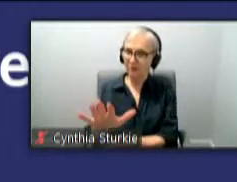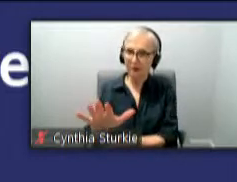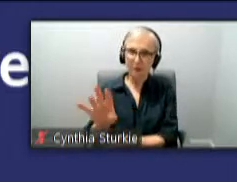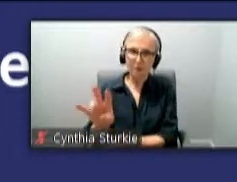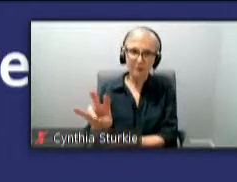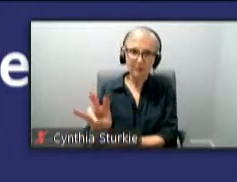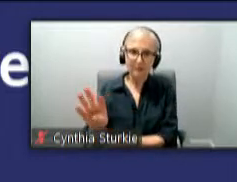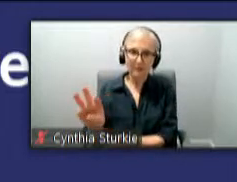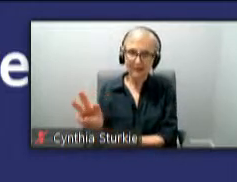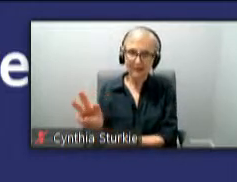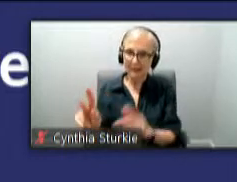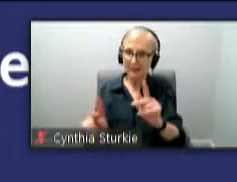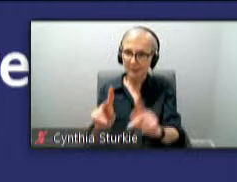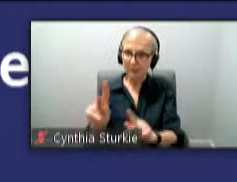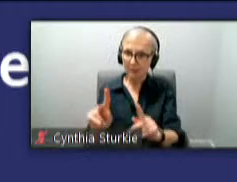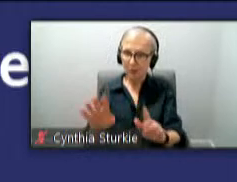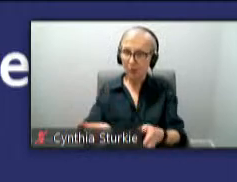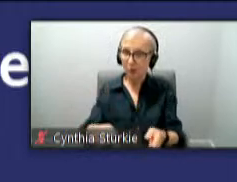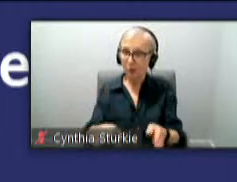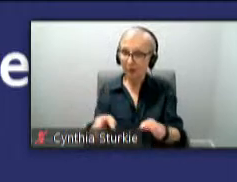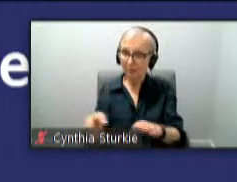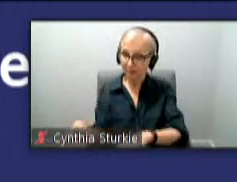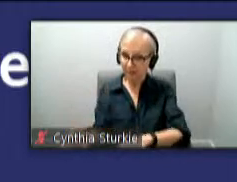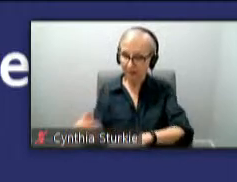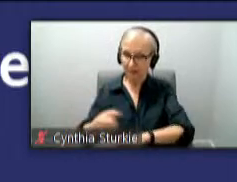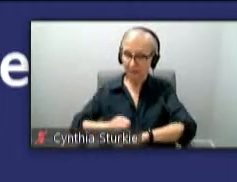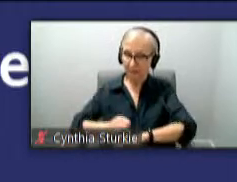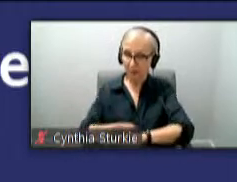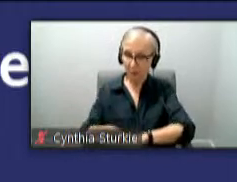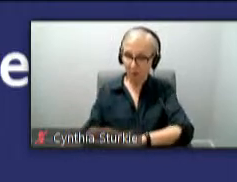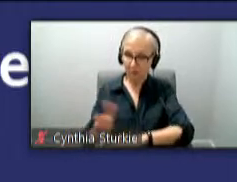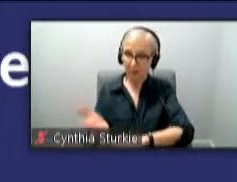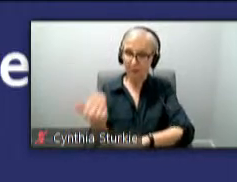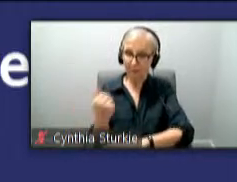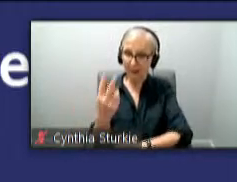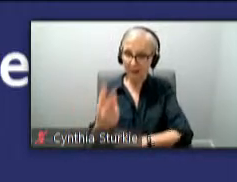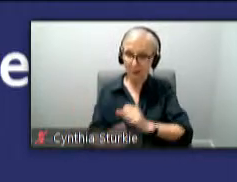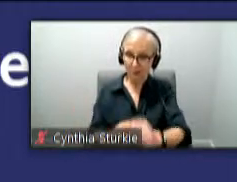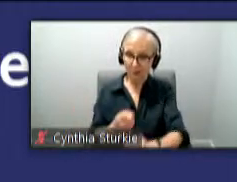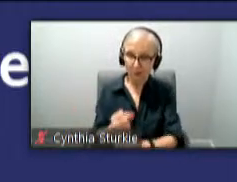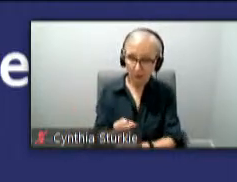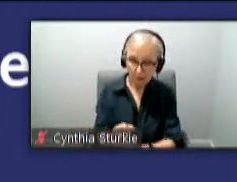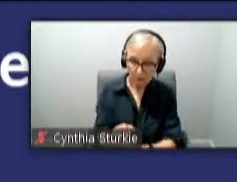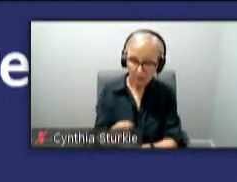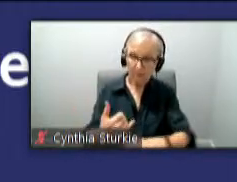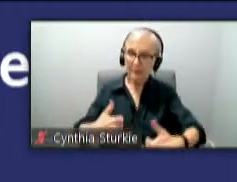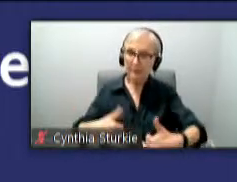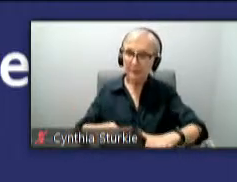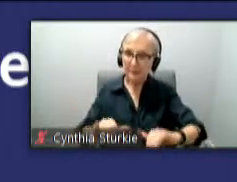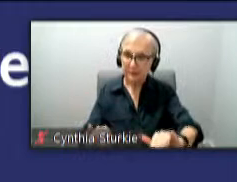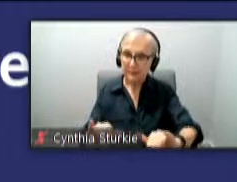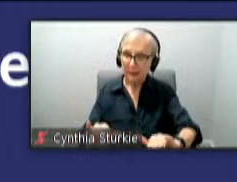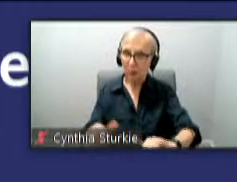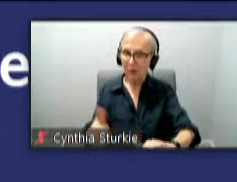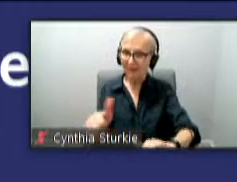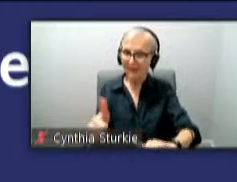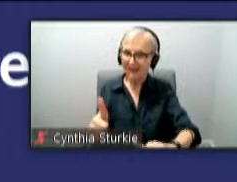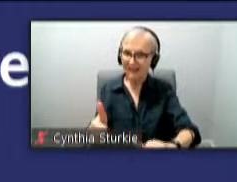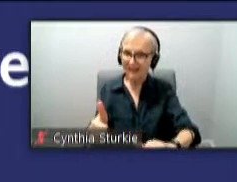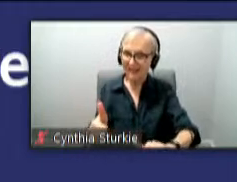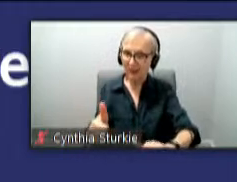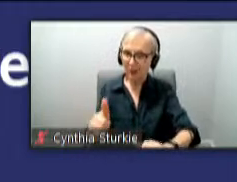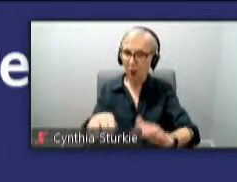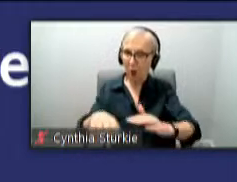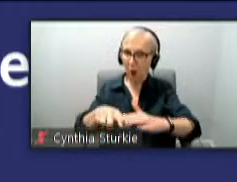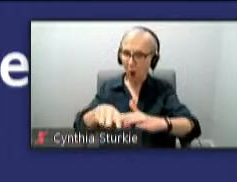in Colorado due to COVID over the last 2 years. At the same time, Colorado has the 10th lowest COVID-19